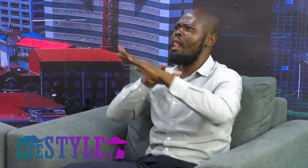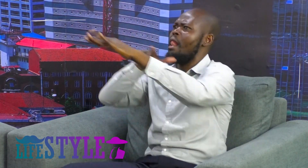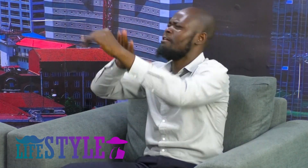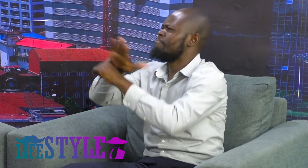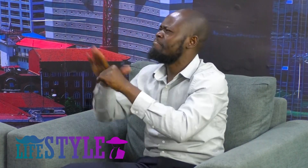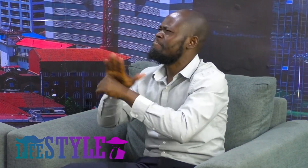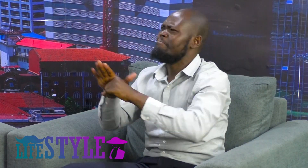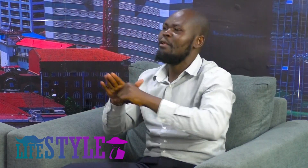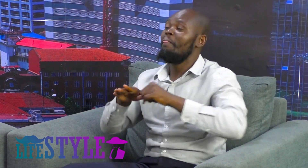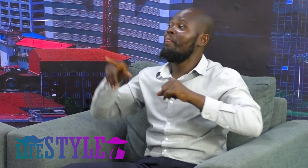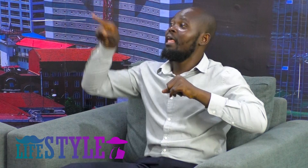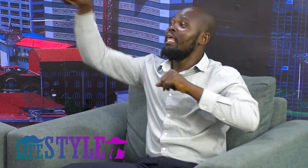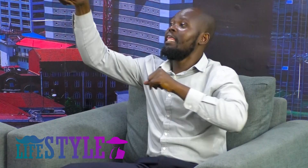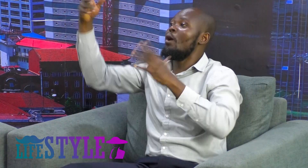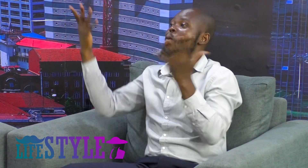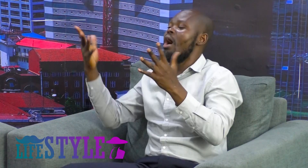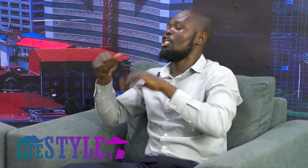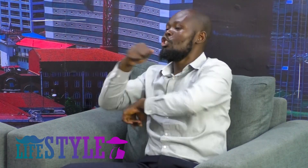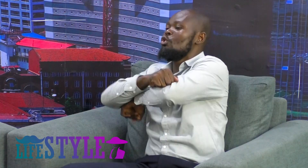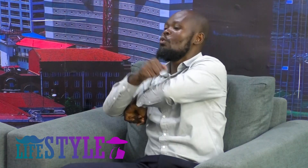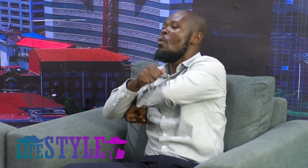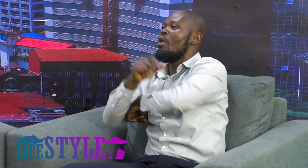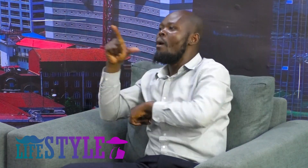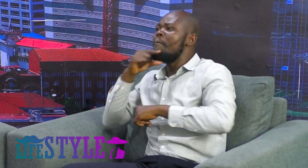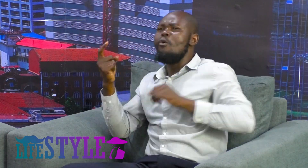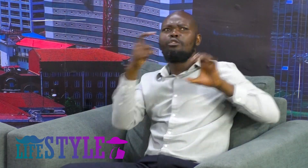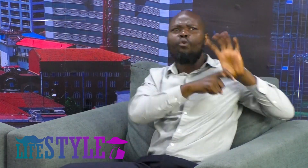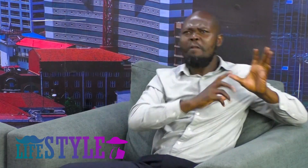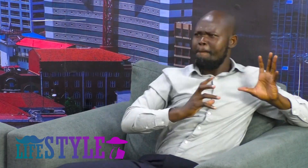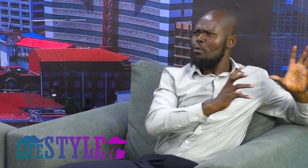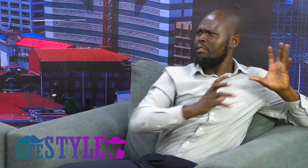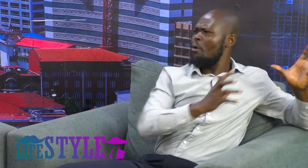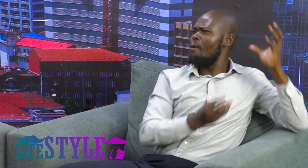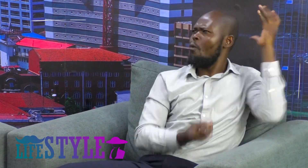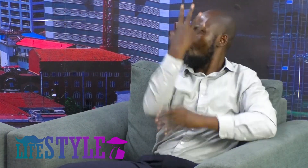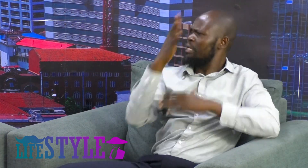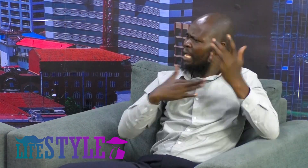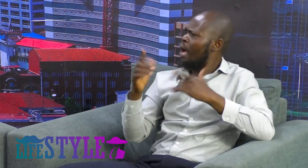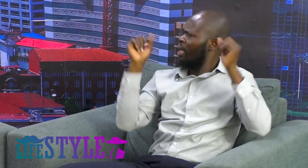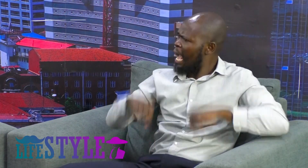Now, for example, in Nairobi University, many people have learned sign language from there. So